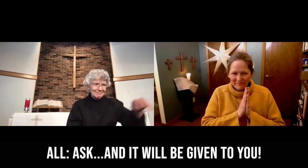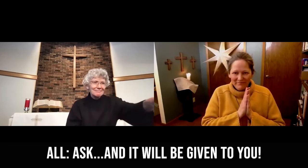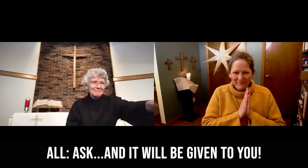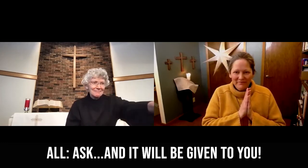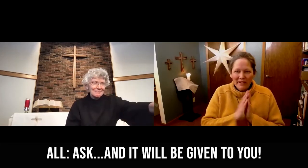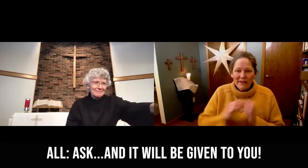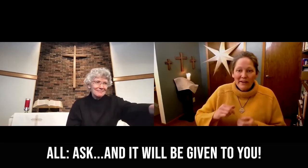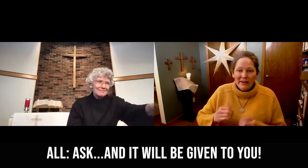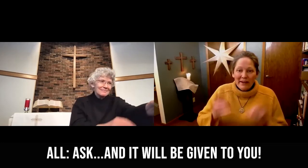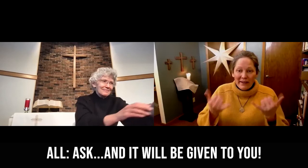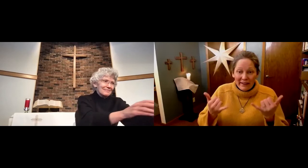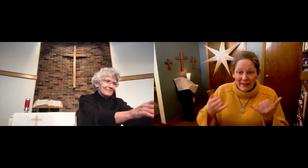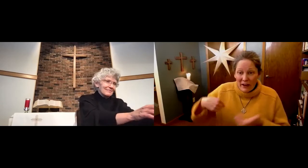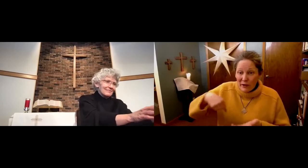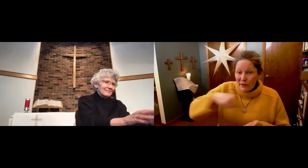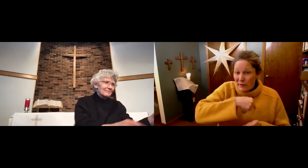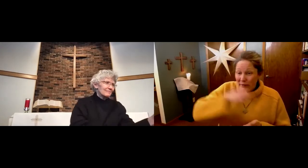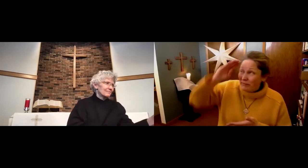Amen.